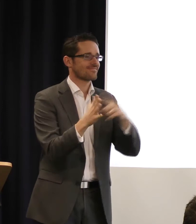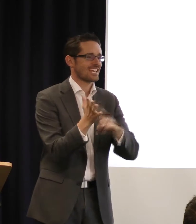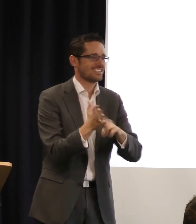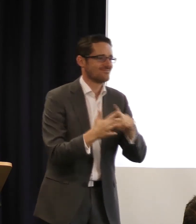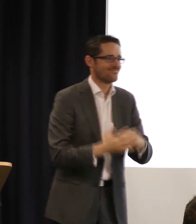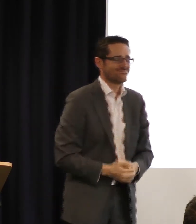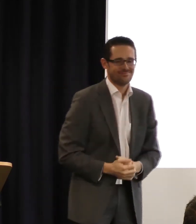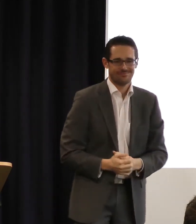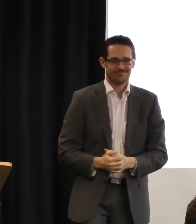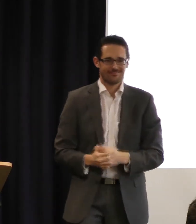Many thanks, Anne.